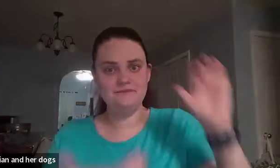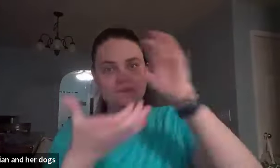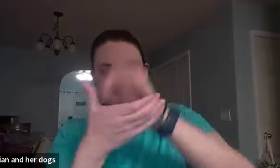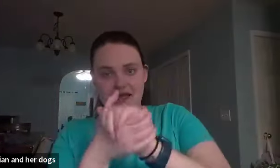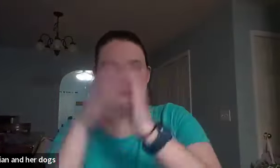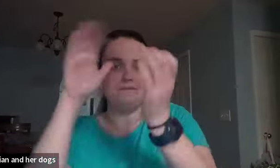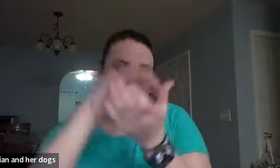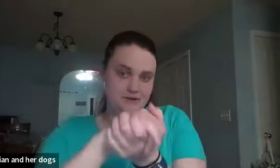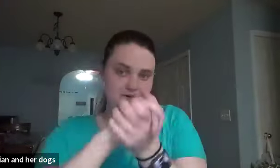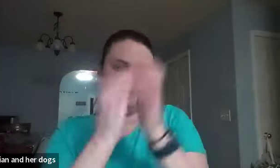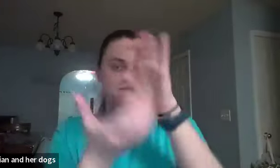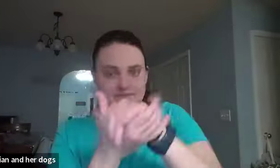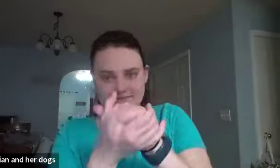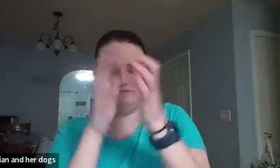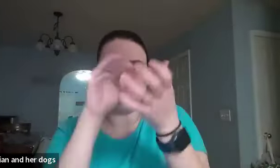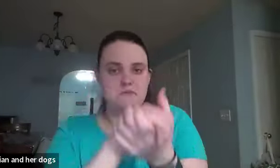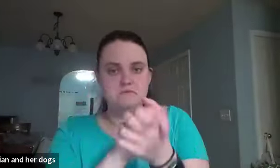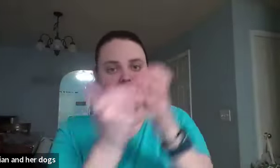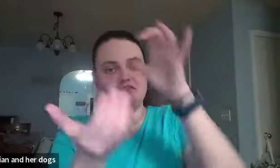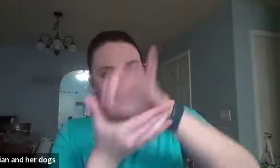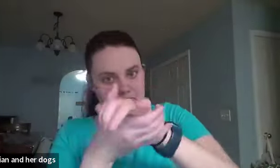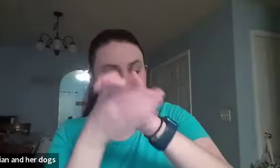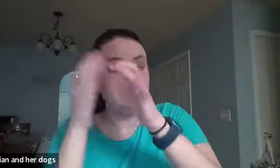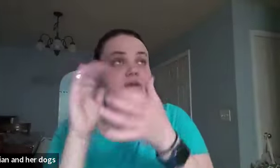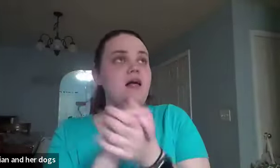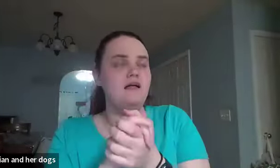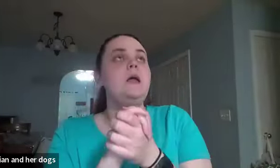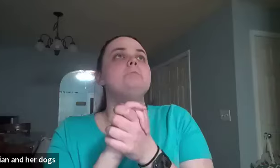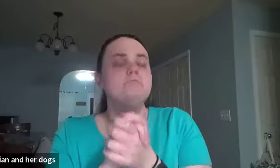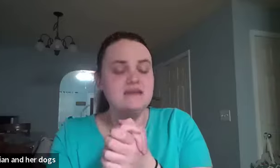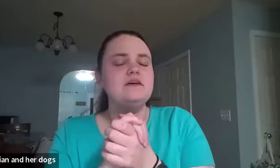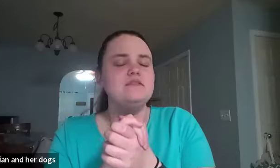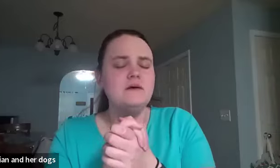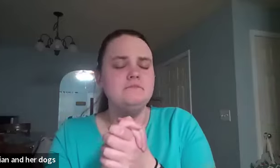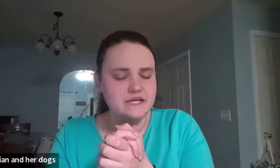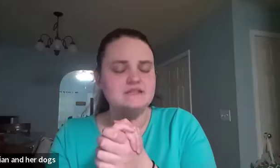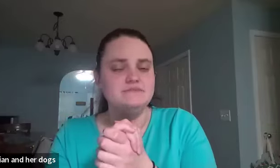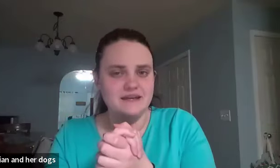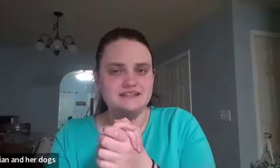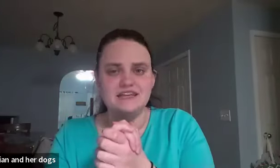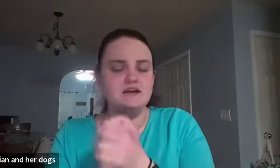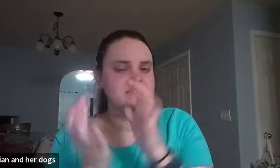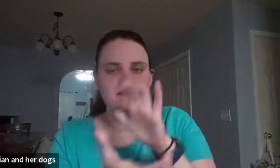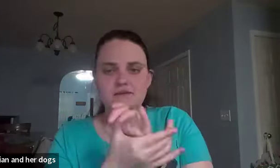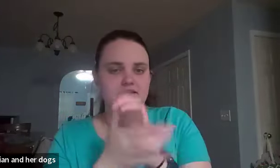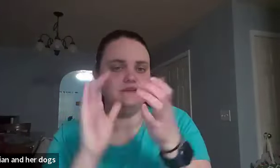Hamburger, hamburger. Remember, make the meat, make the meat patties. Cannot say that